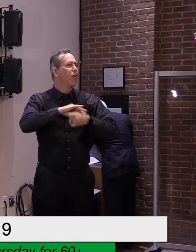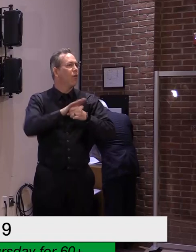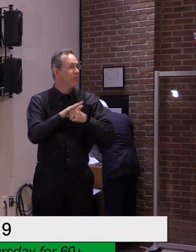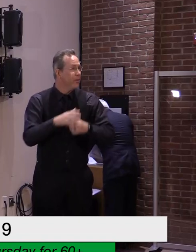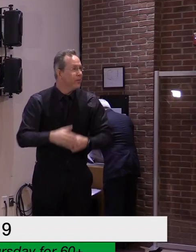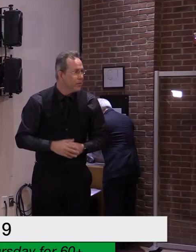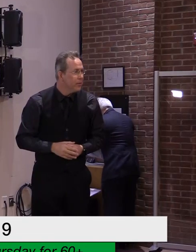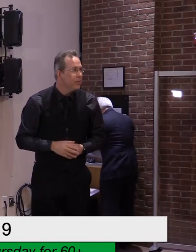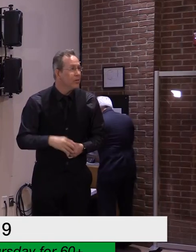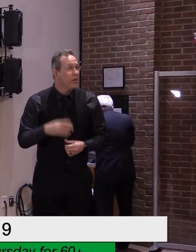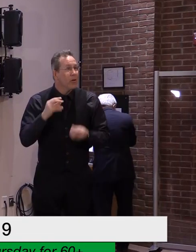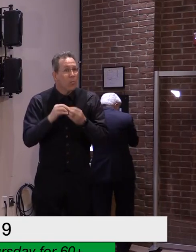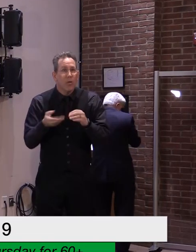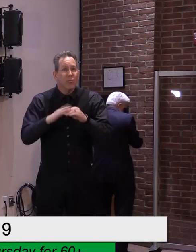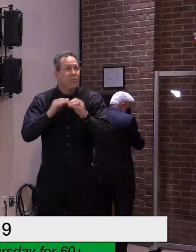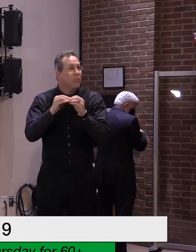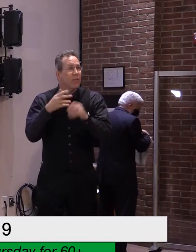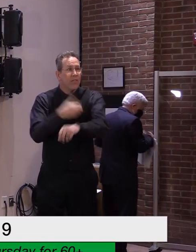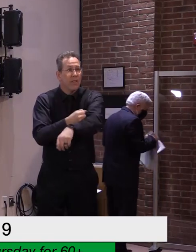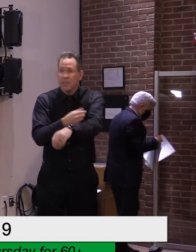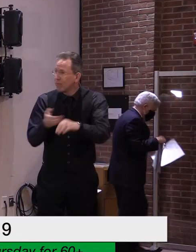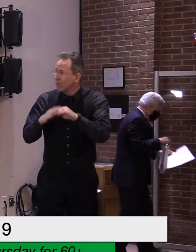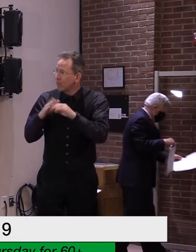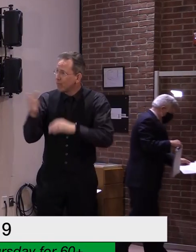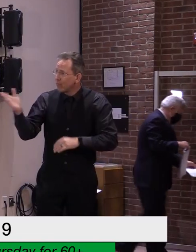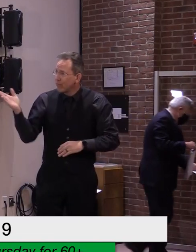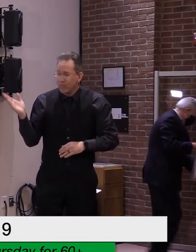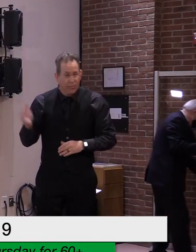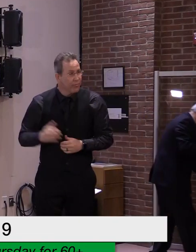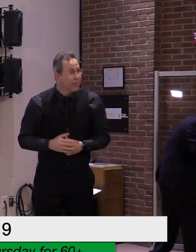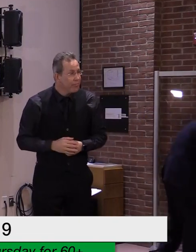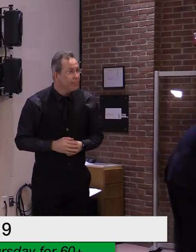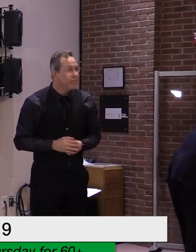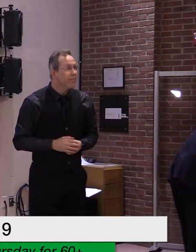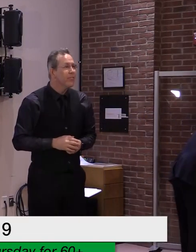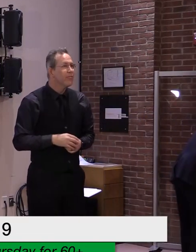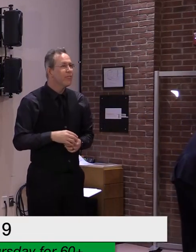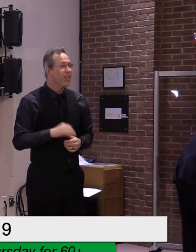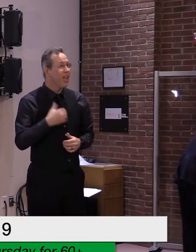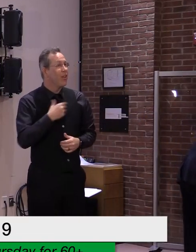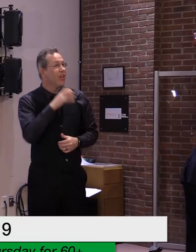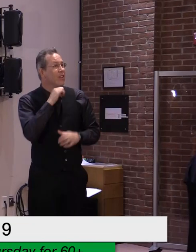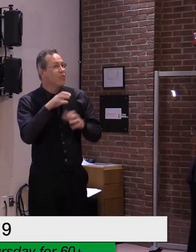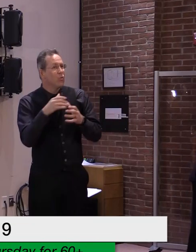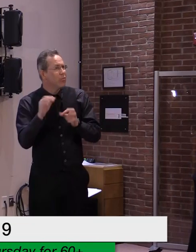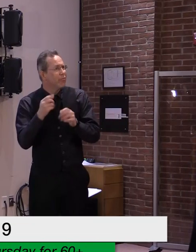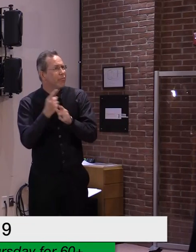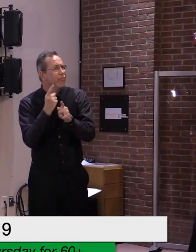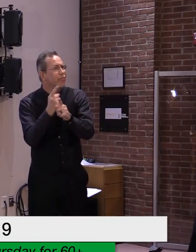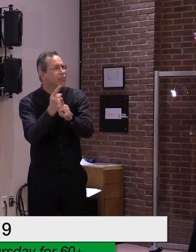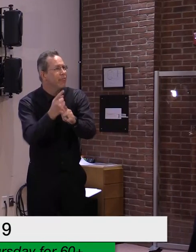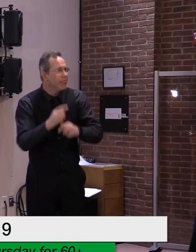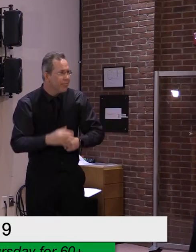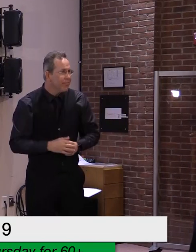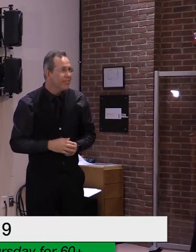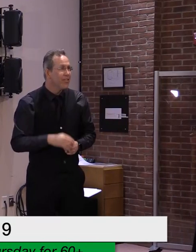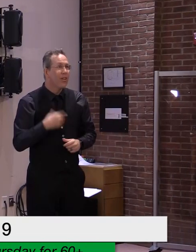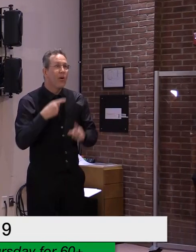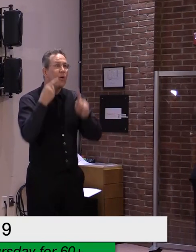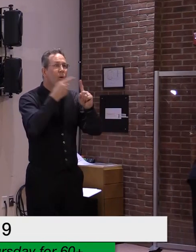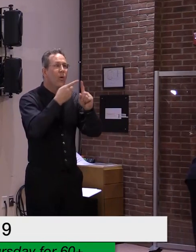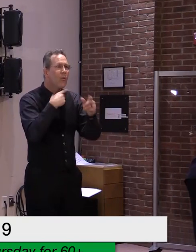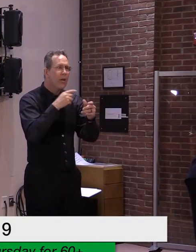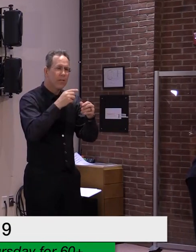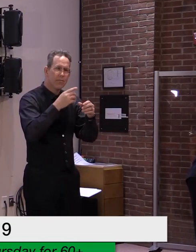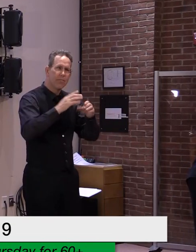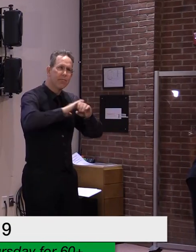across all age groups into the future. Again, the key to ending the pandemic, protecting our communities, and returning